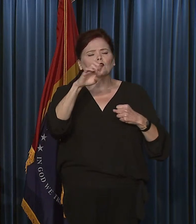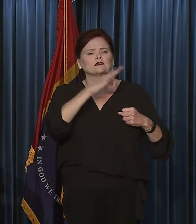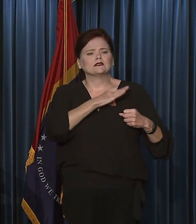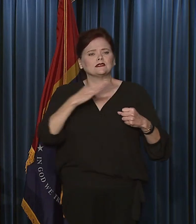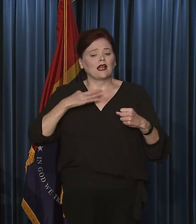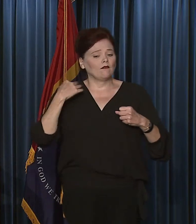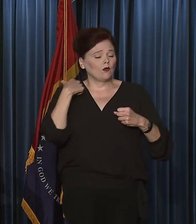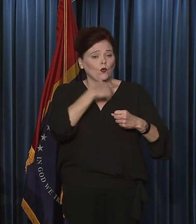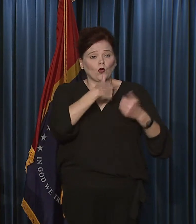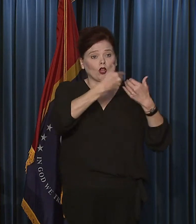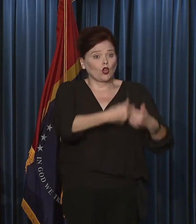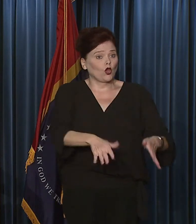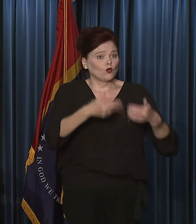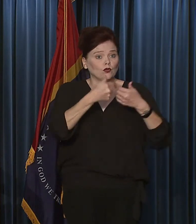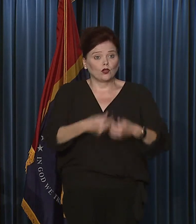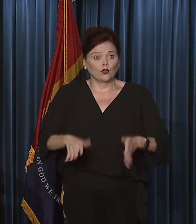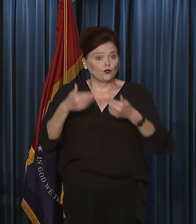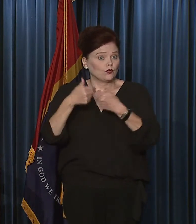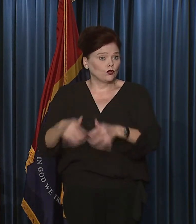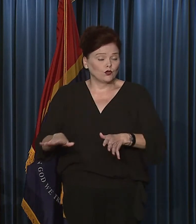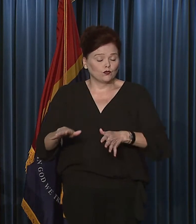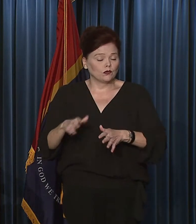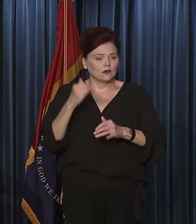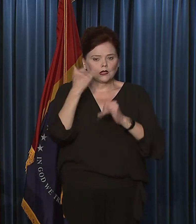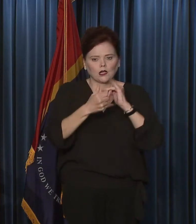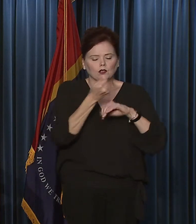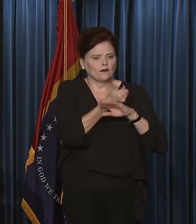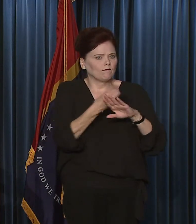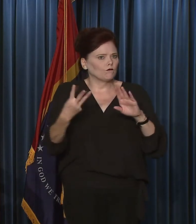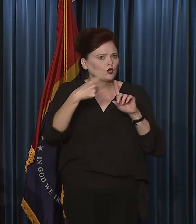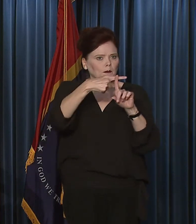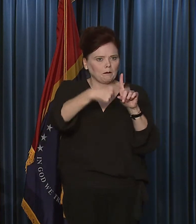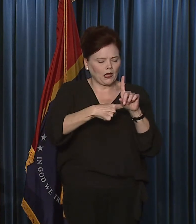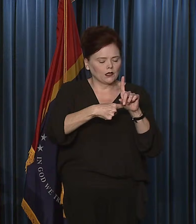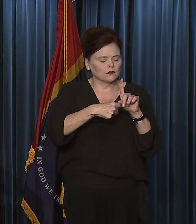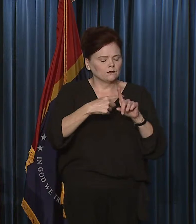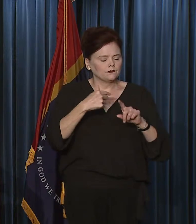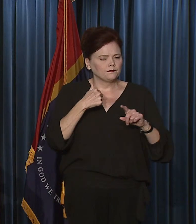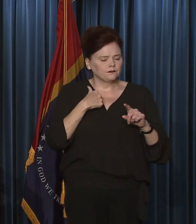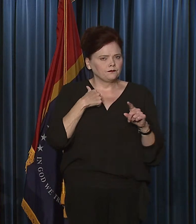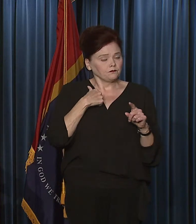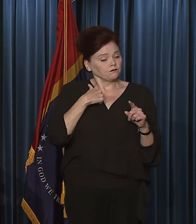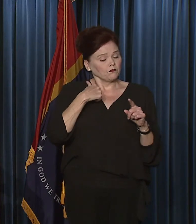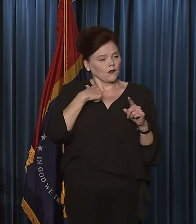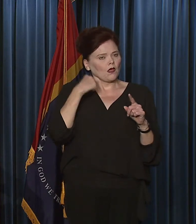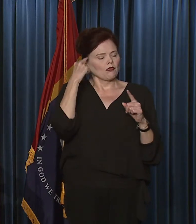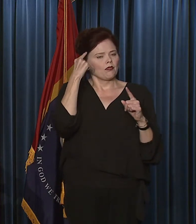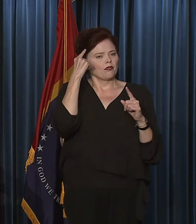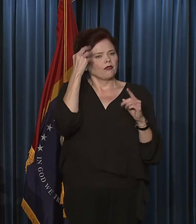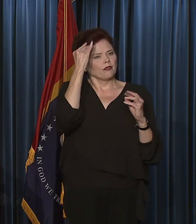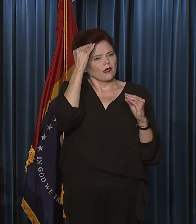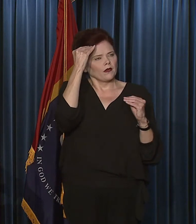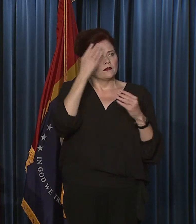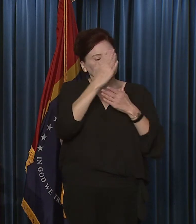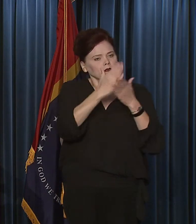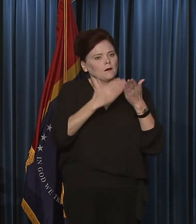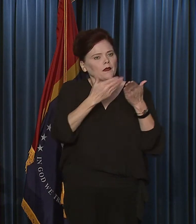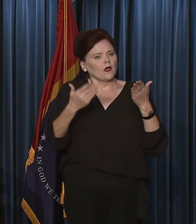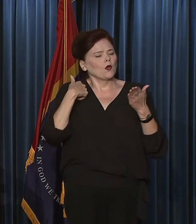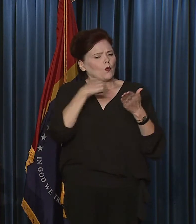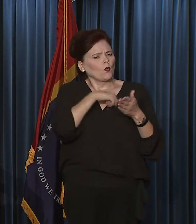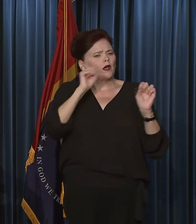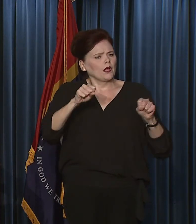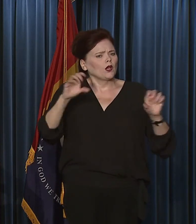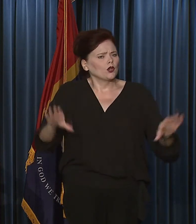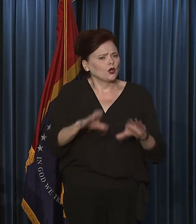we've lost in the last several months, and I think that there's some things that we can do. I